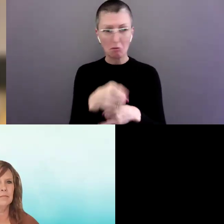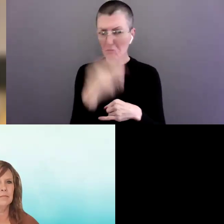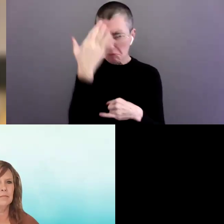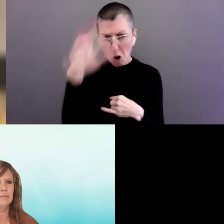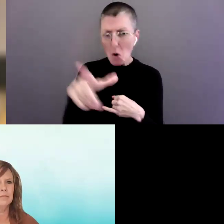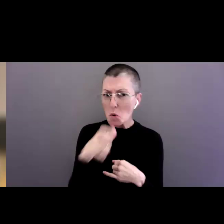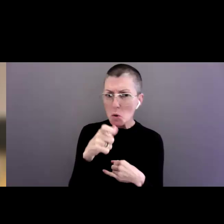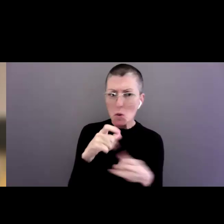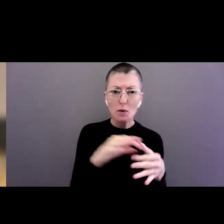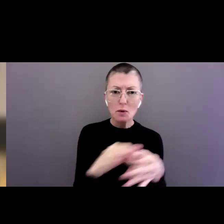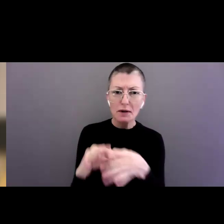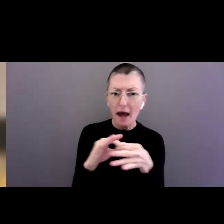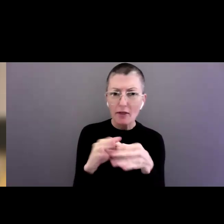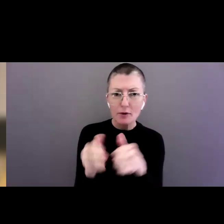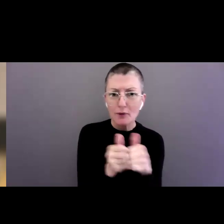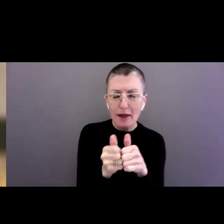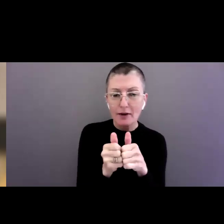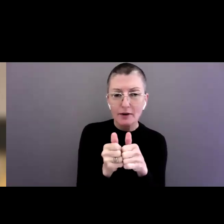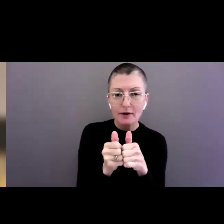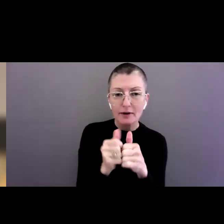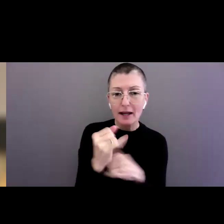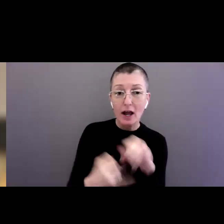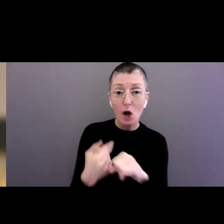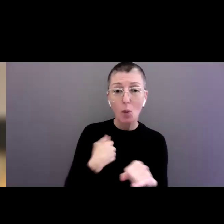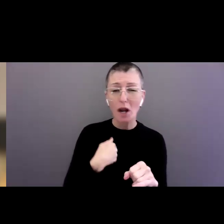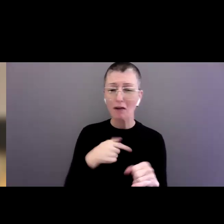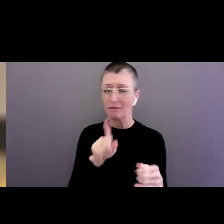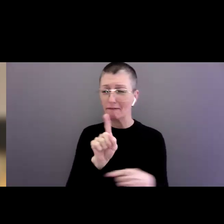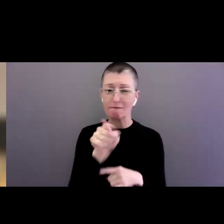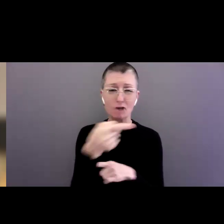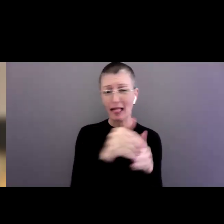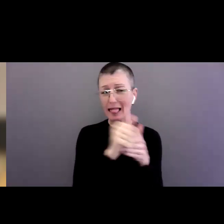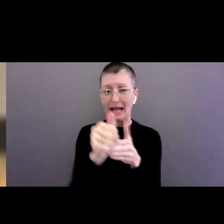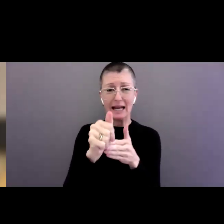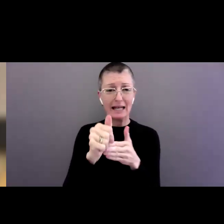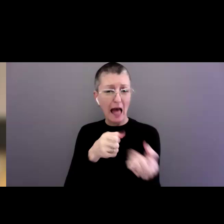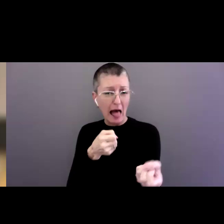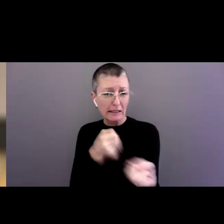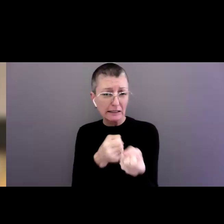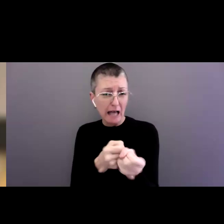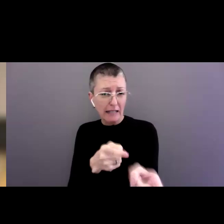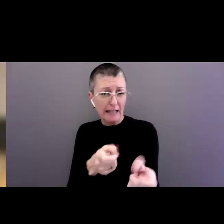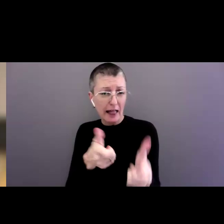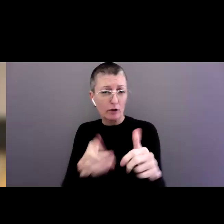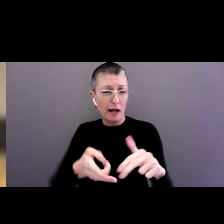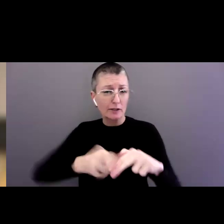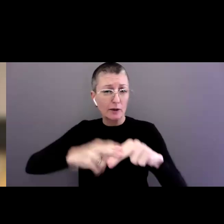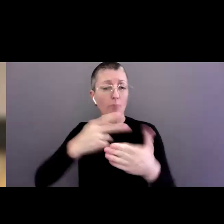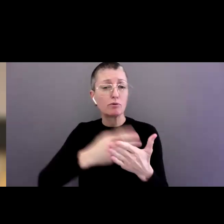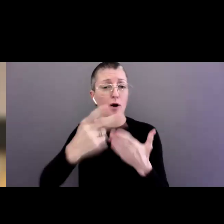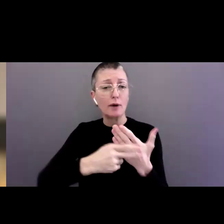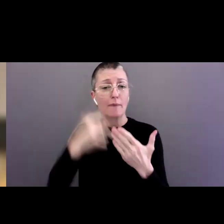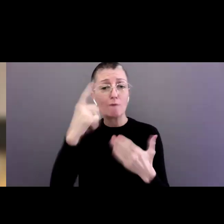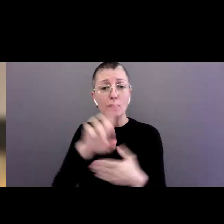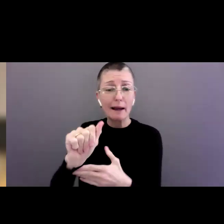the leading accelerator program in the world for disabled founders. So we have several different